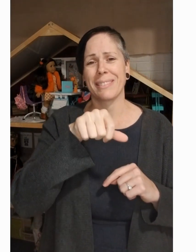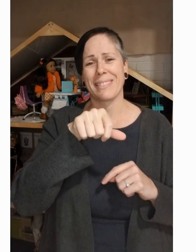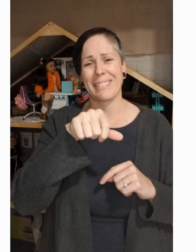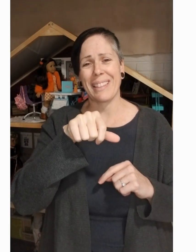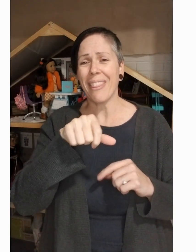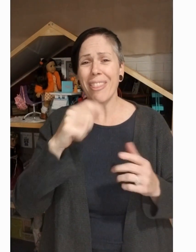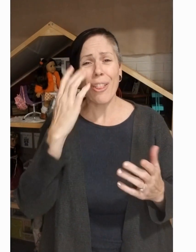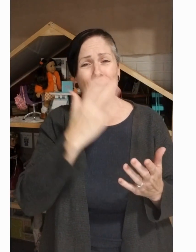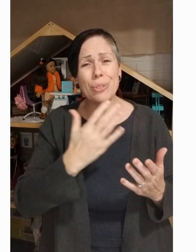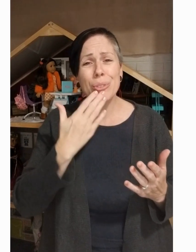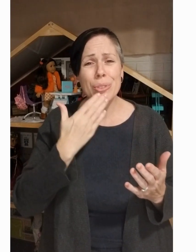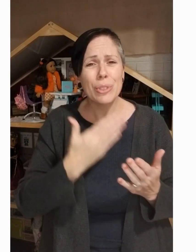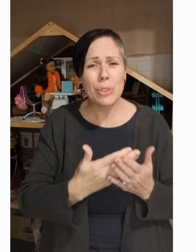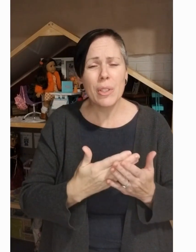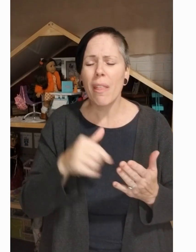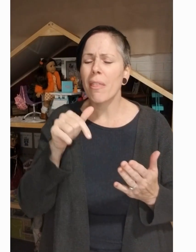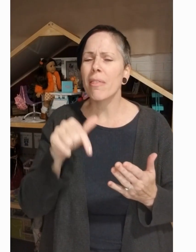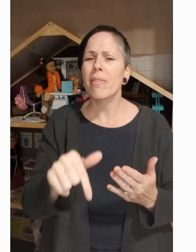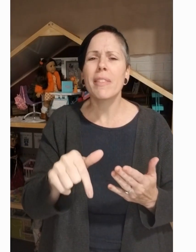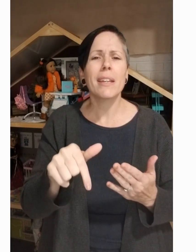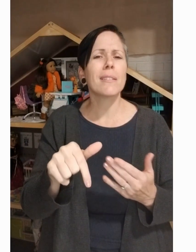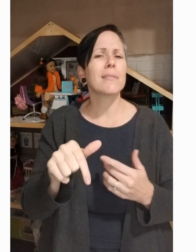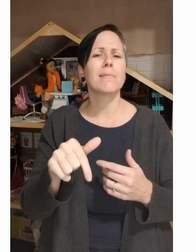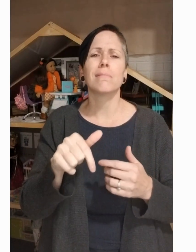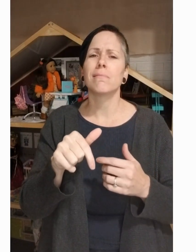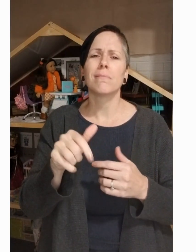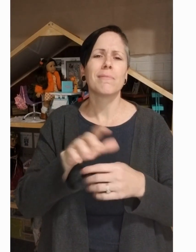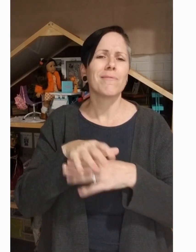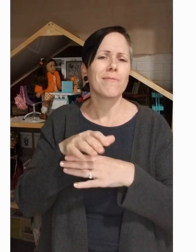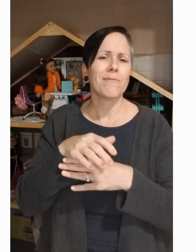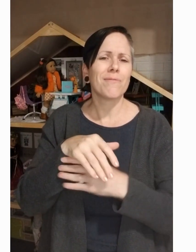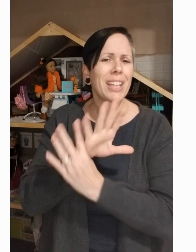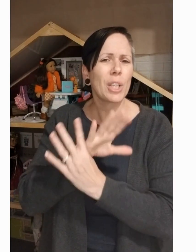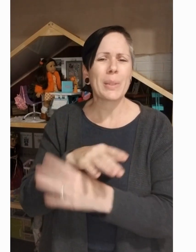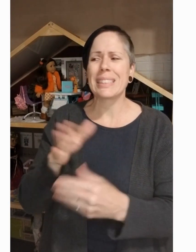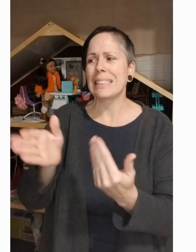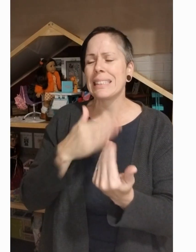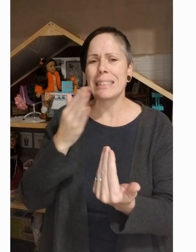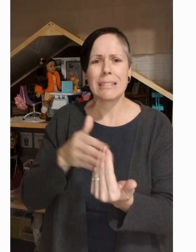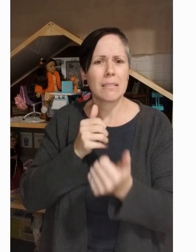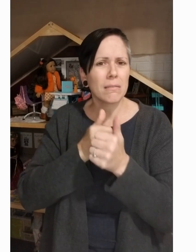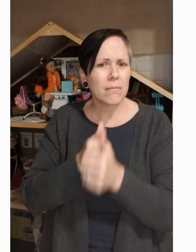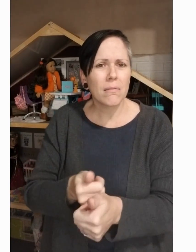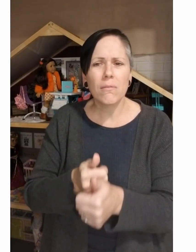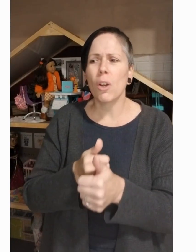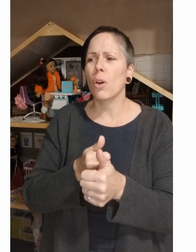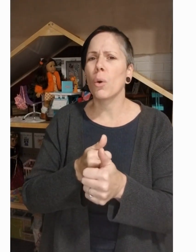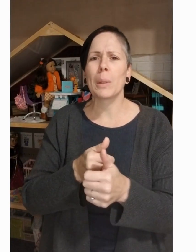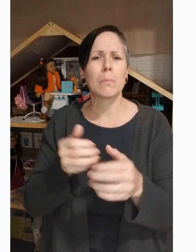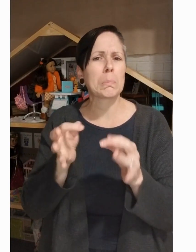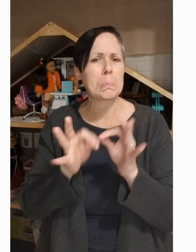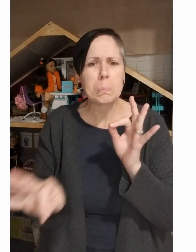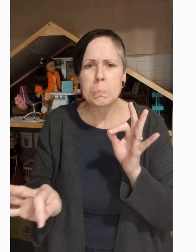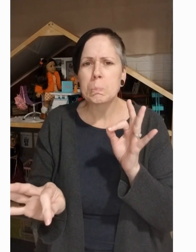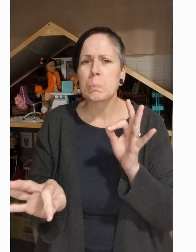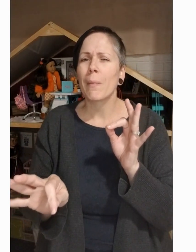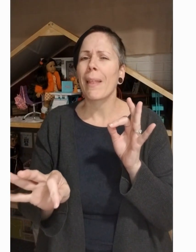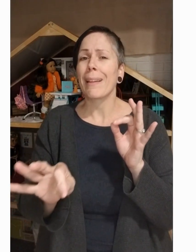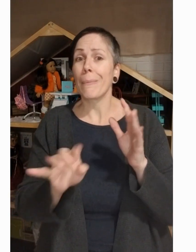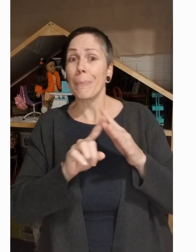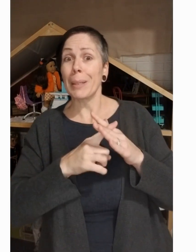very beginner friendly kind of craft. It was, well, with the supplies that I had on hand, it was next to nothing in terms of